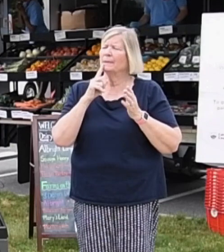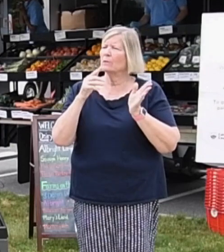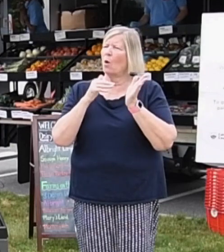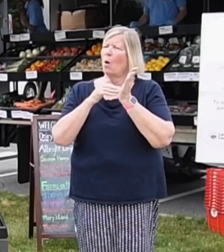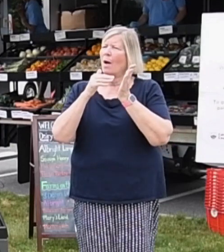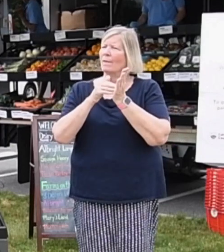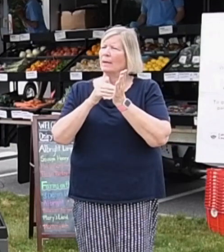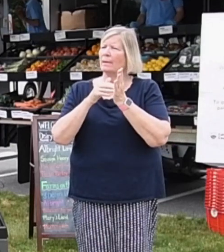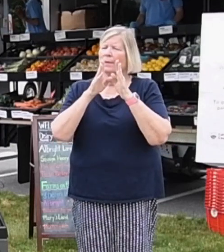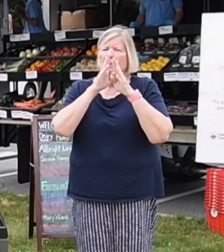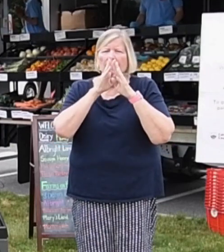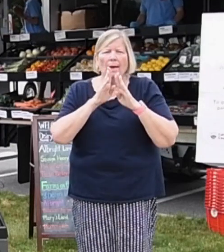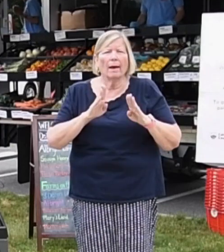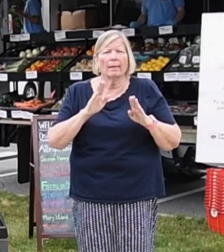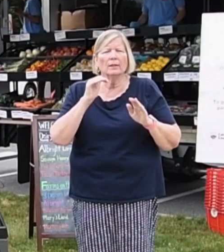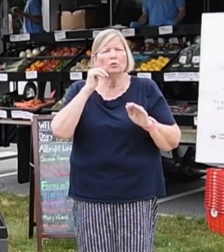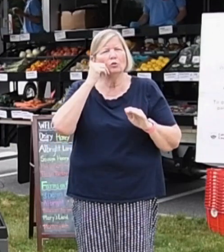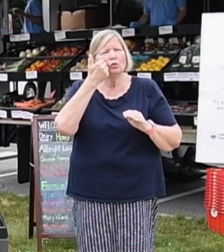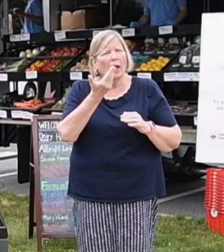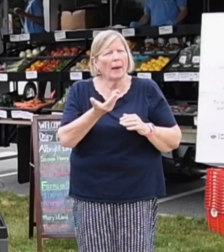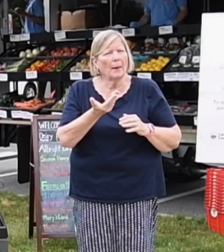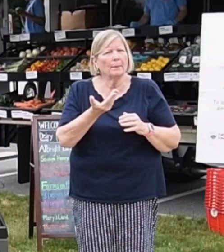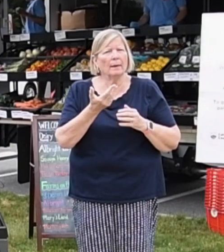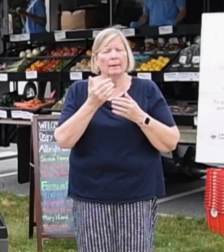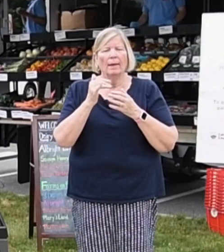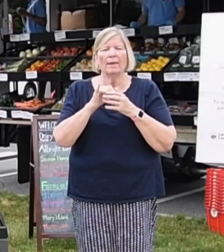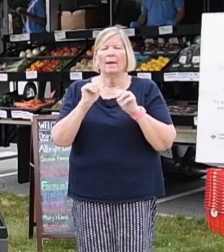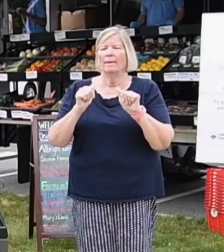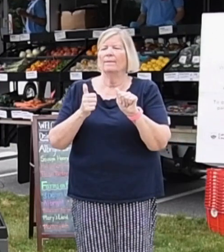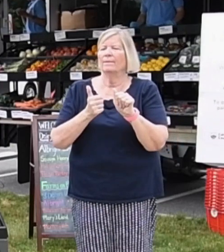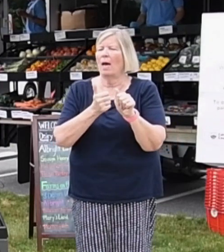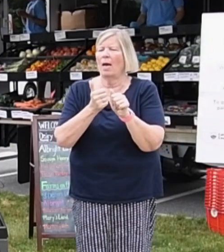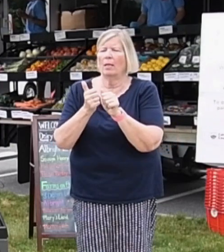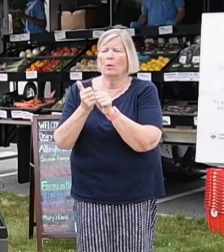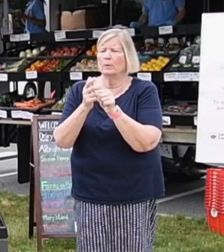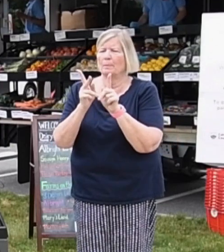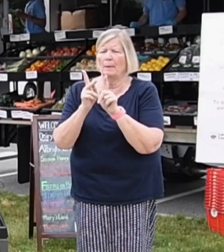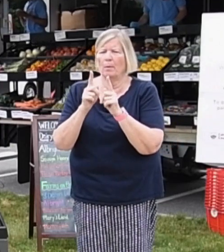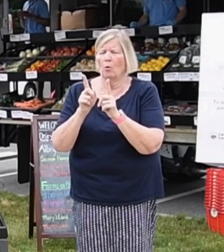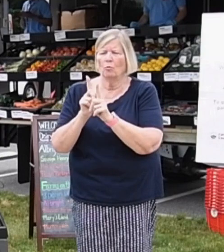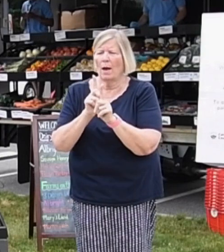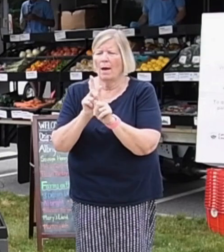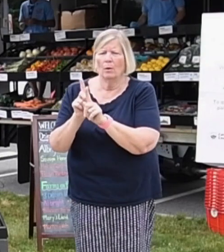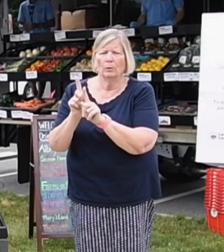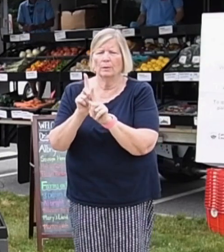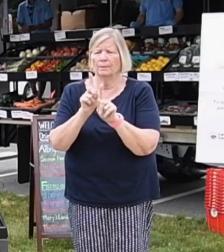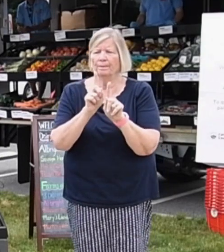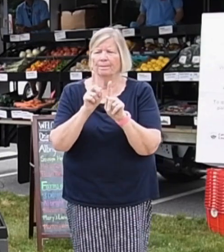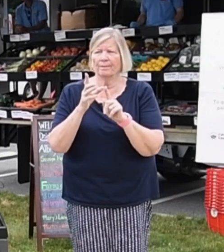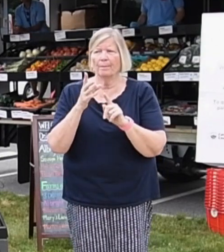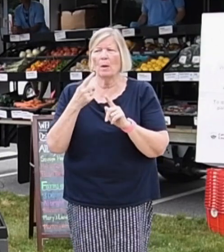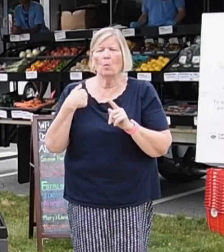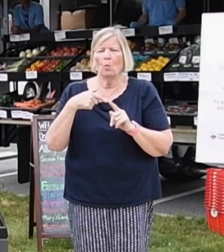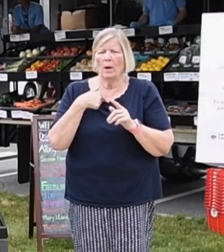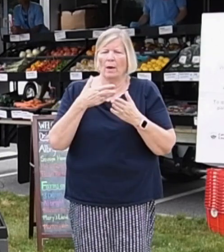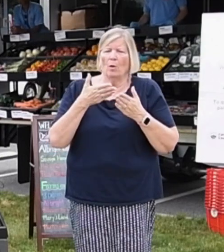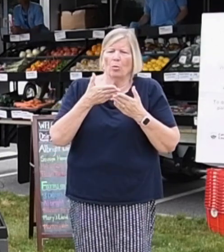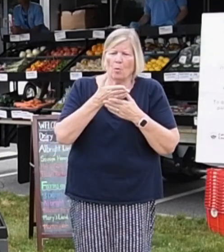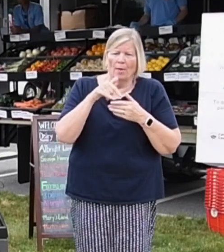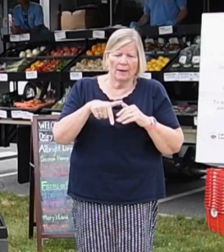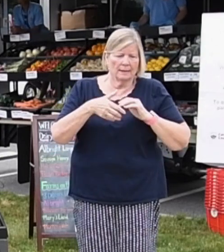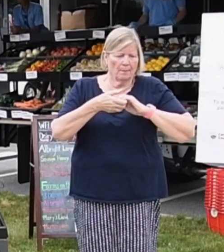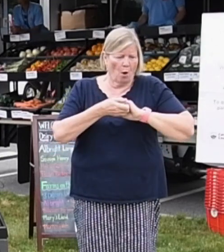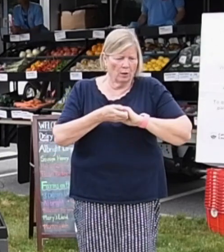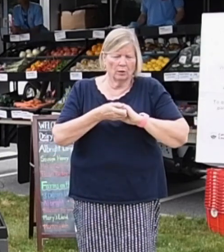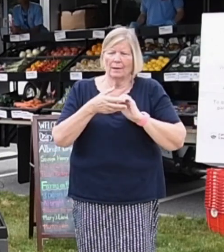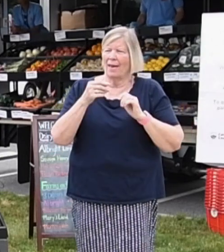the silent shame that follows people around. And we, through this